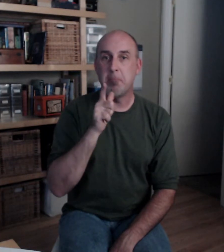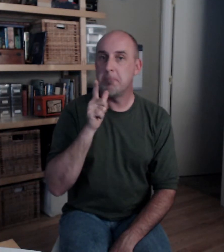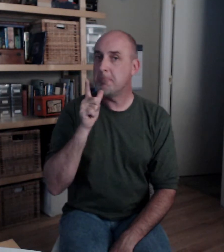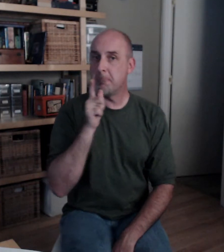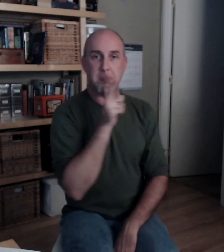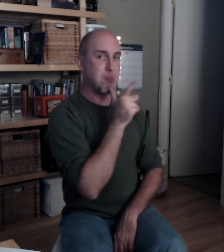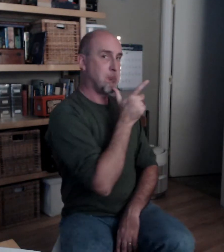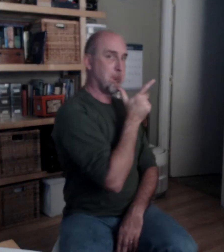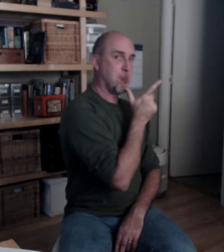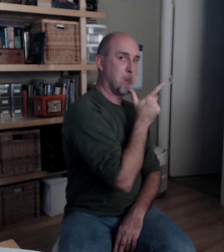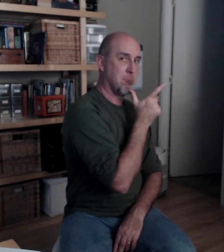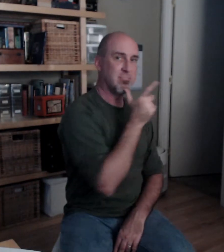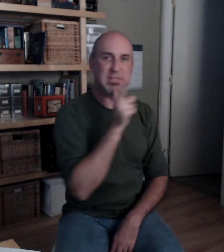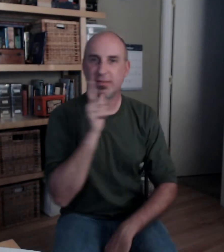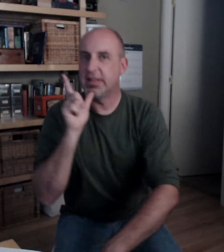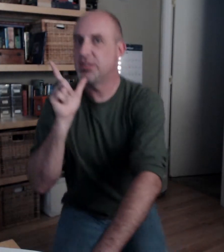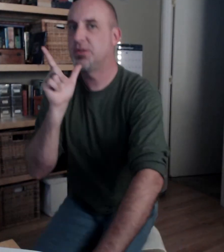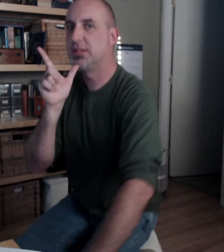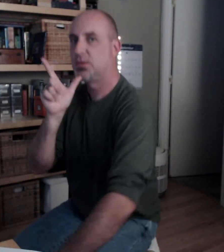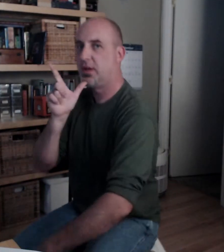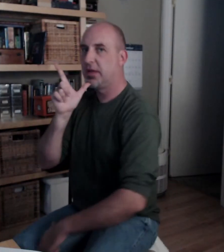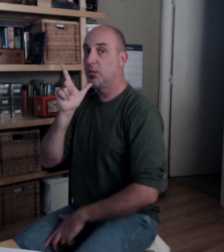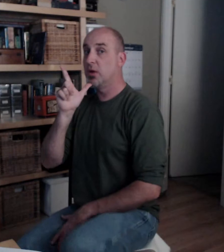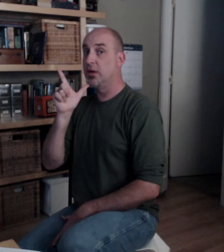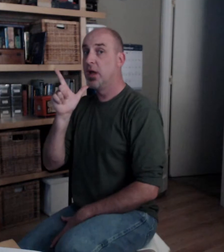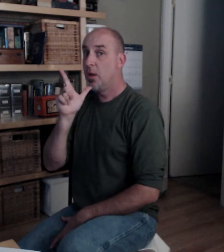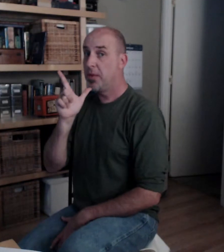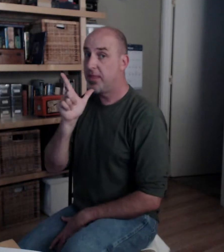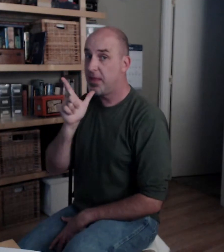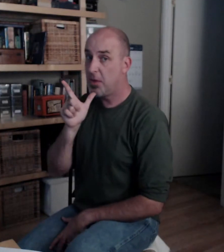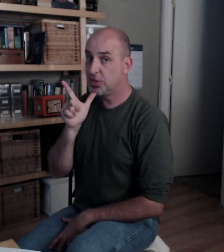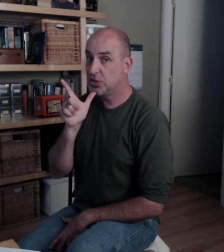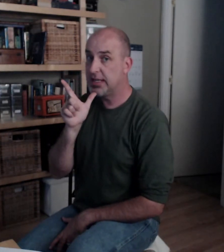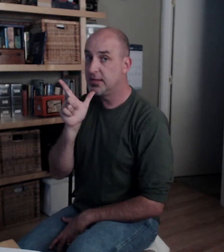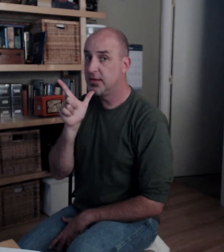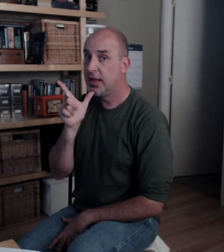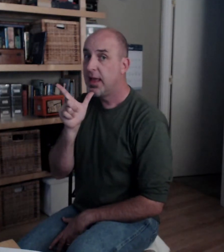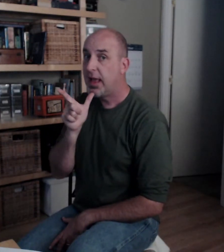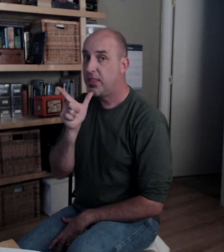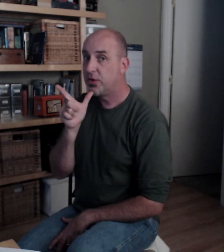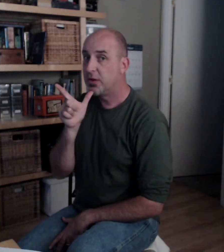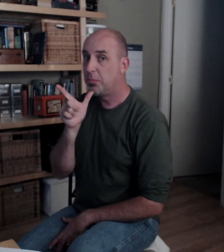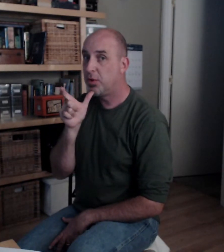thumb, let's see if I can turn this way and make it more clear. Put the thumb on your chin, and then you're going to